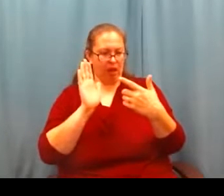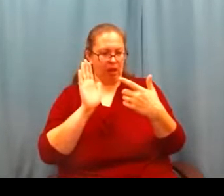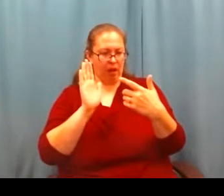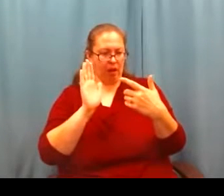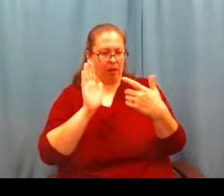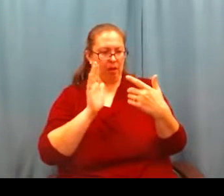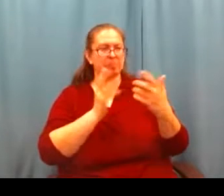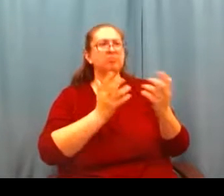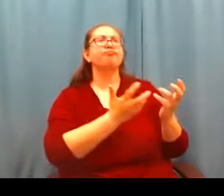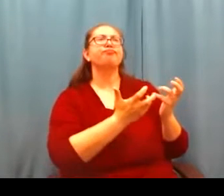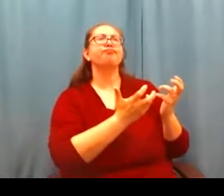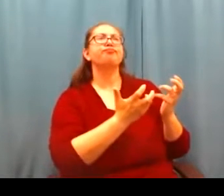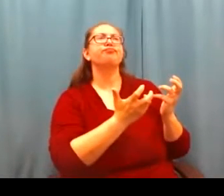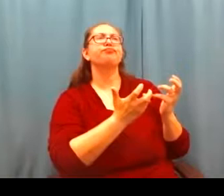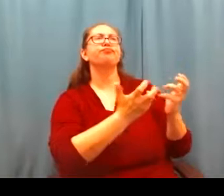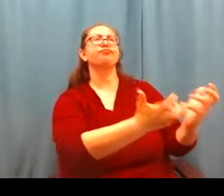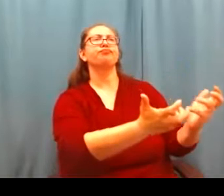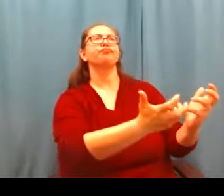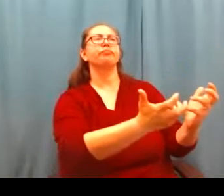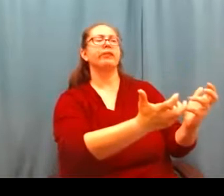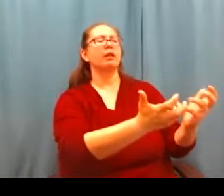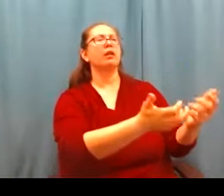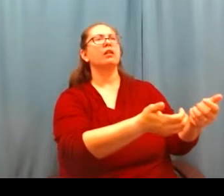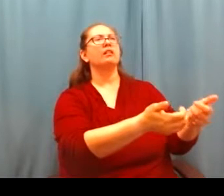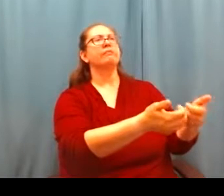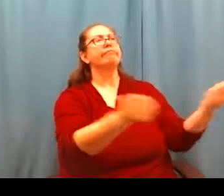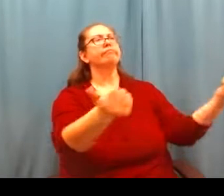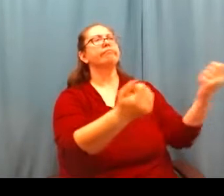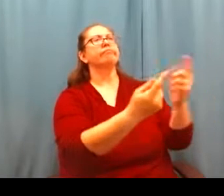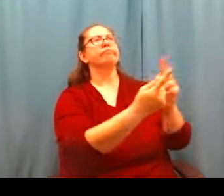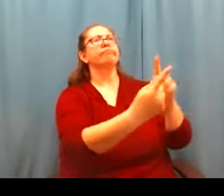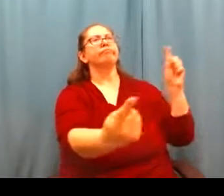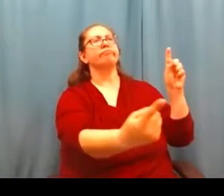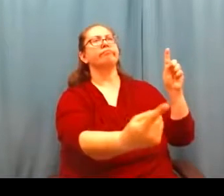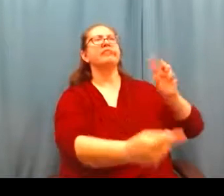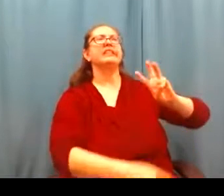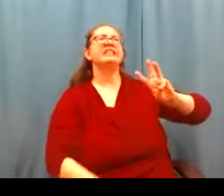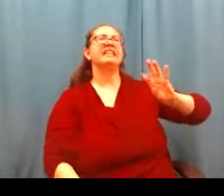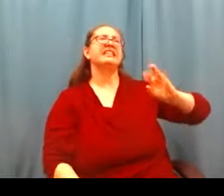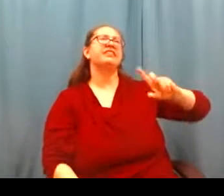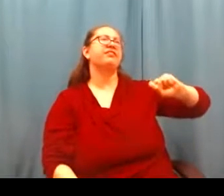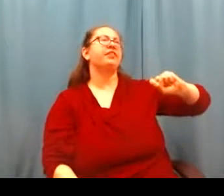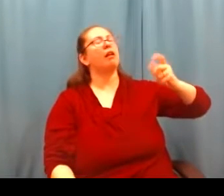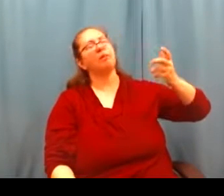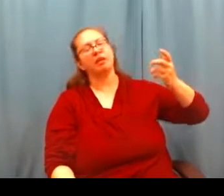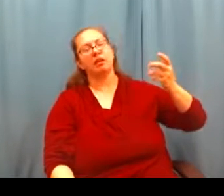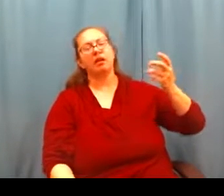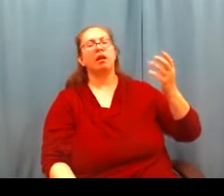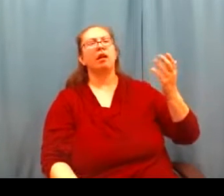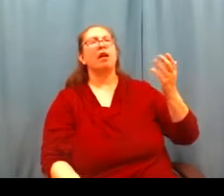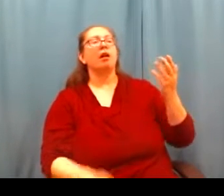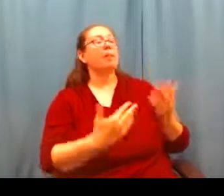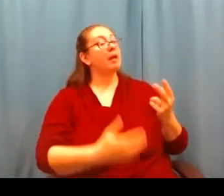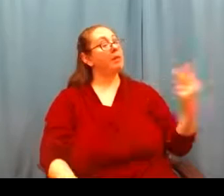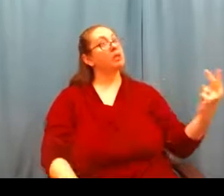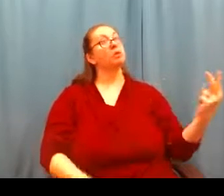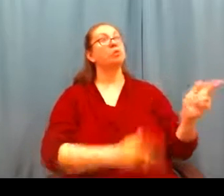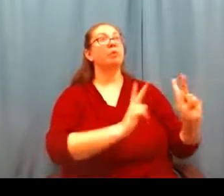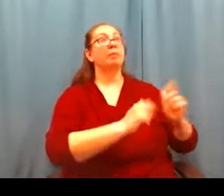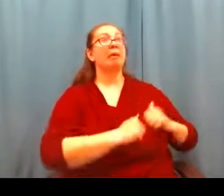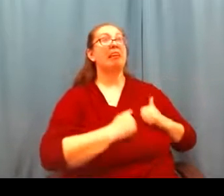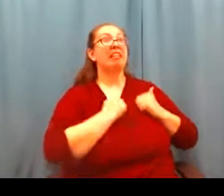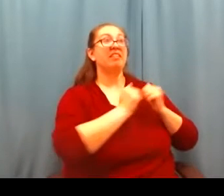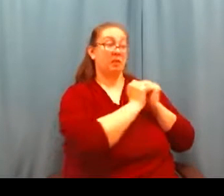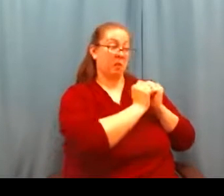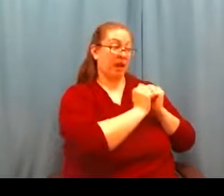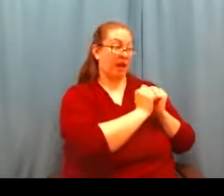parishioners would have to be 6 feet apart. Now, maybe if it's, two people who are in the same household, they'd sit